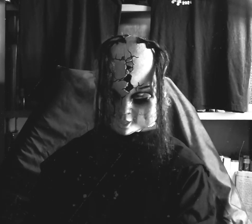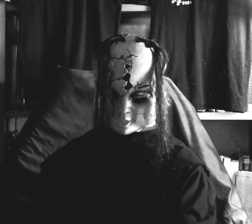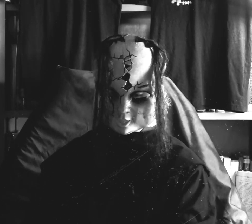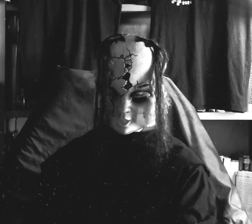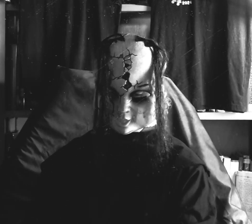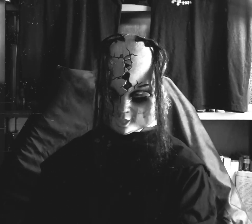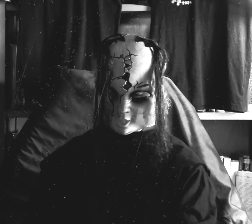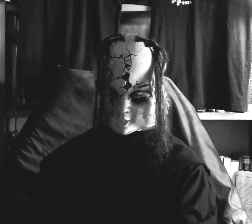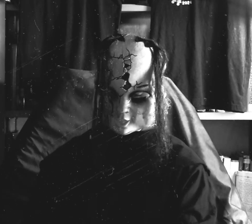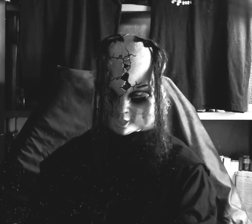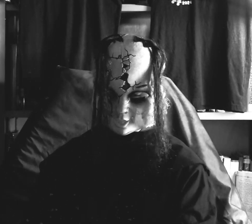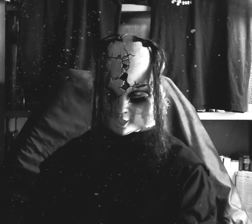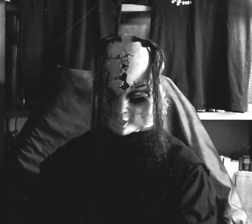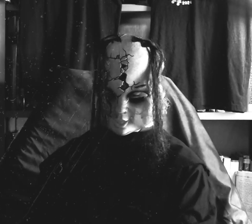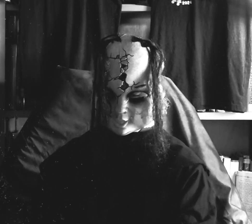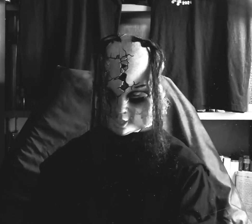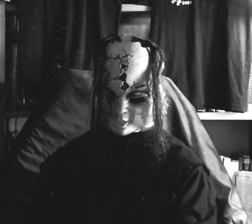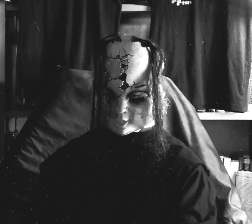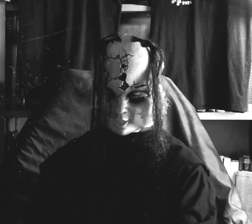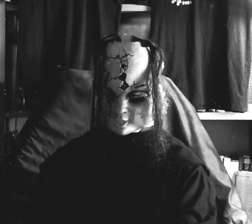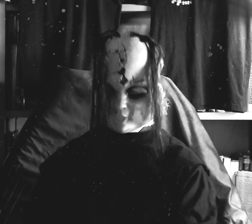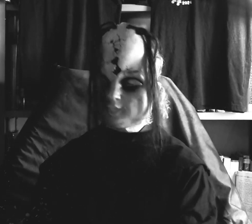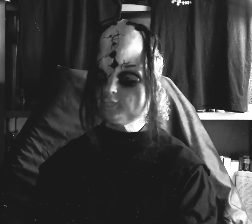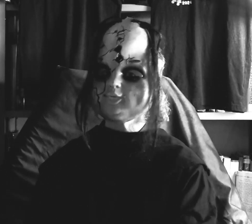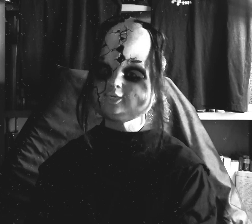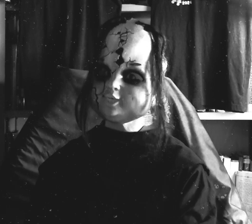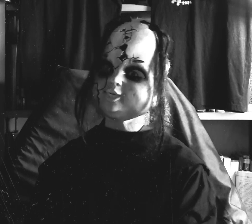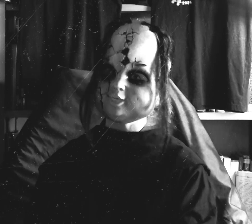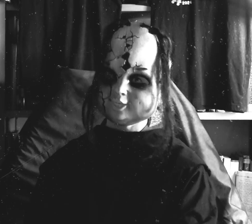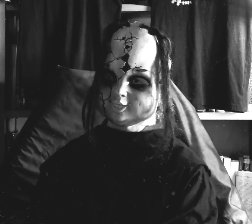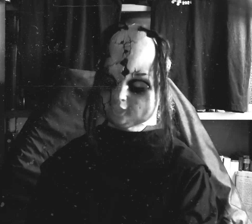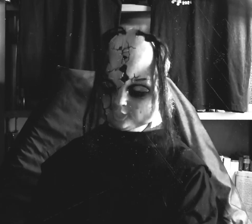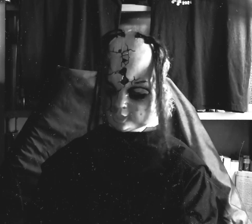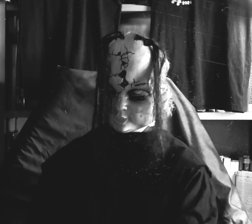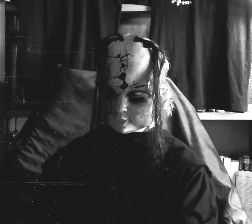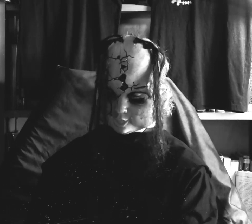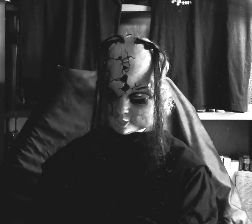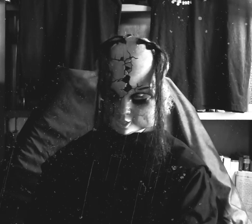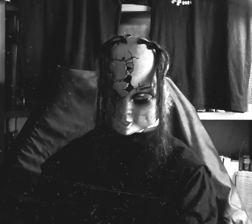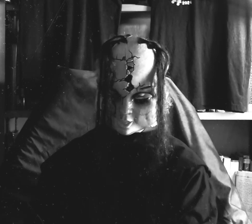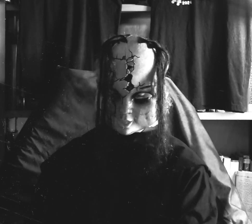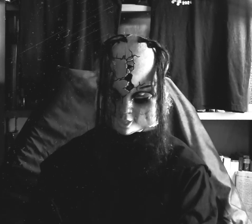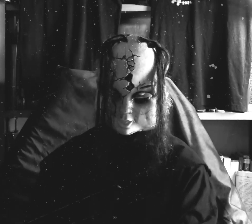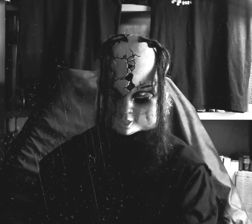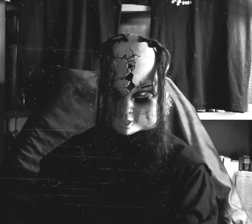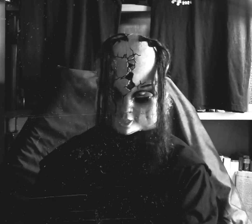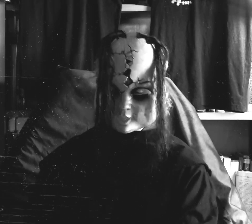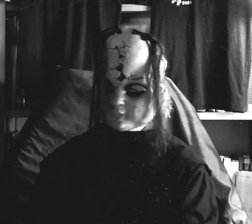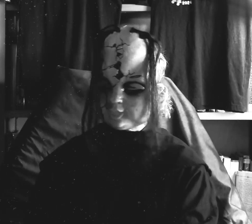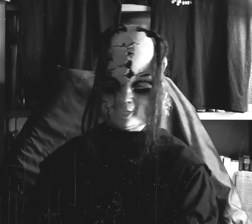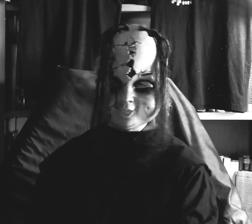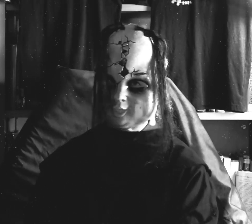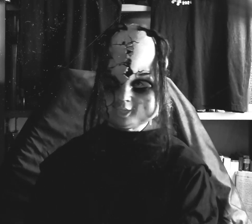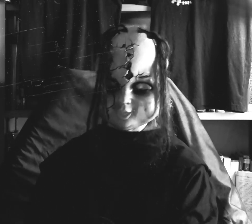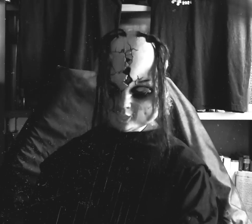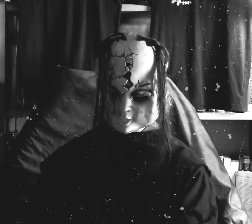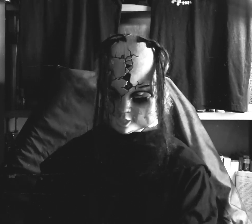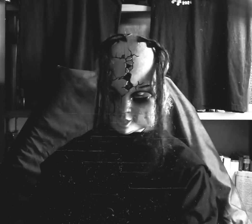time, and when he returned home, it was only to visit his children. He seemed to care nothing for the